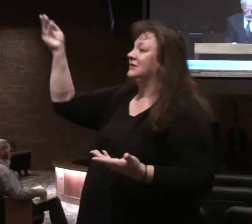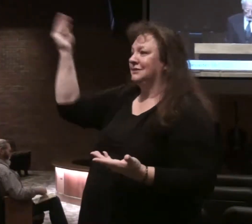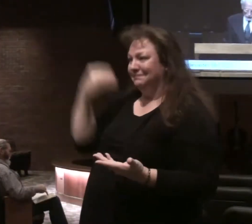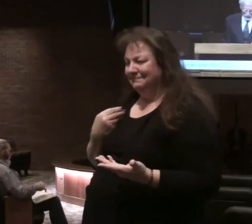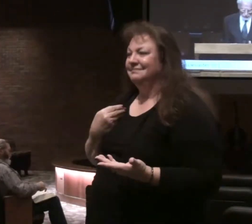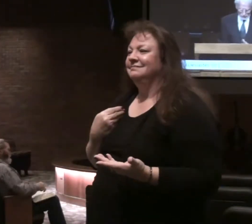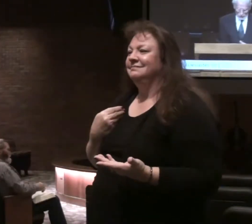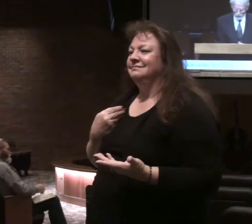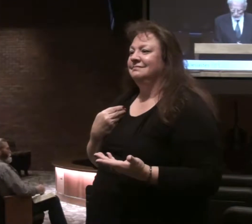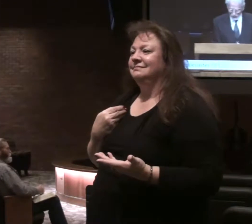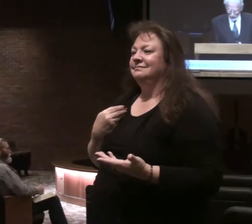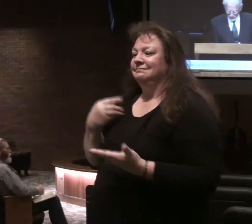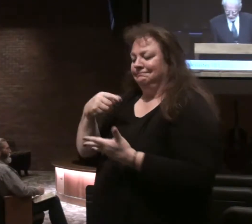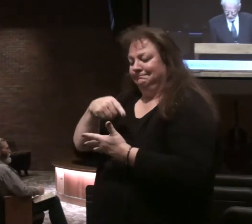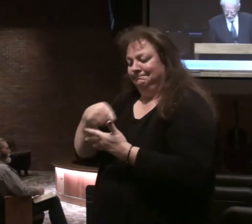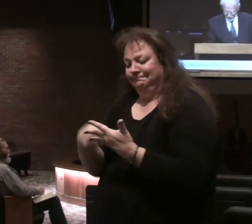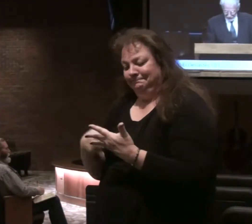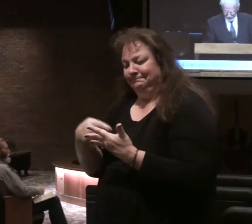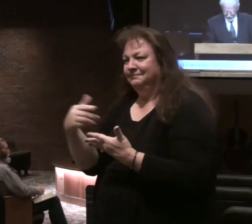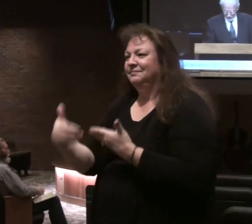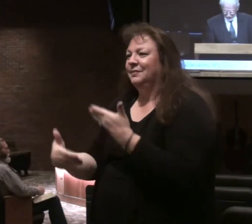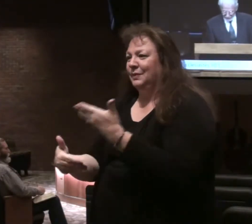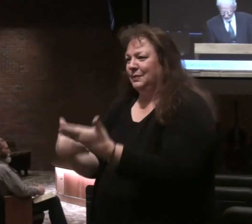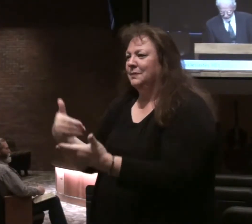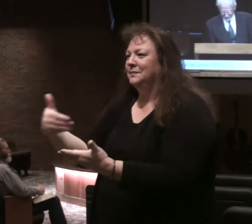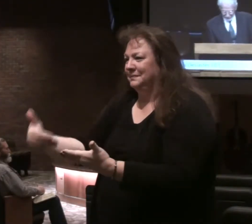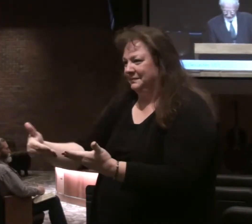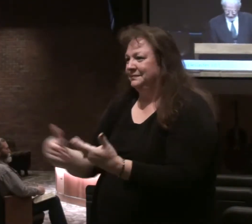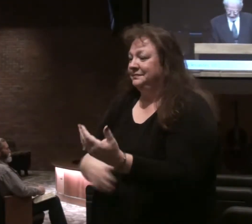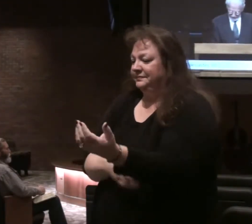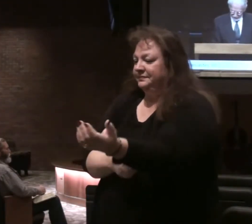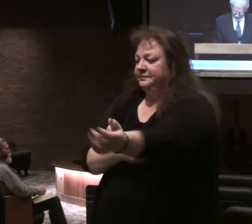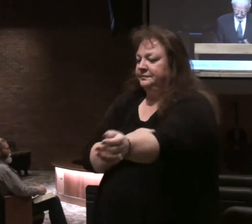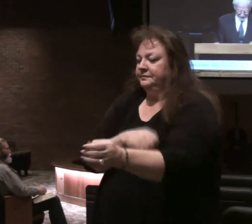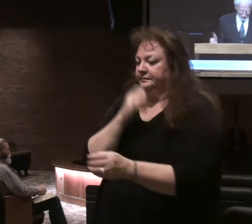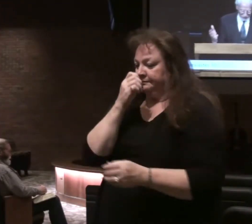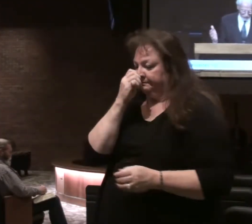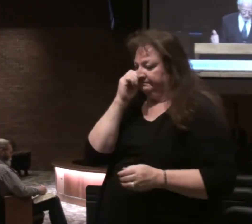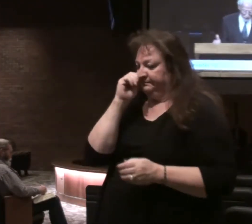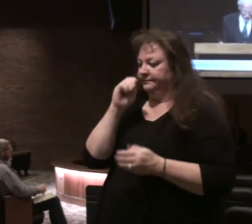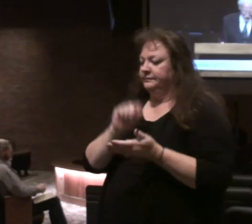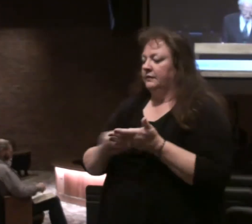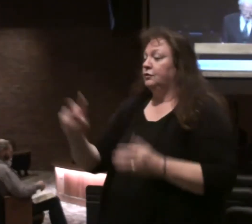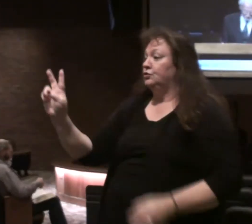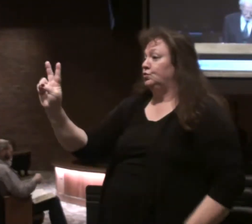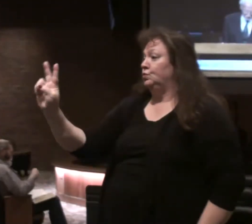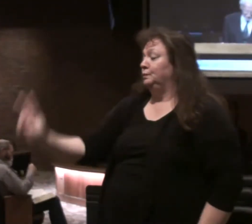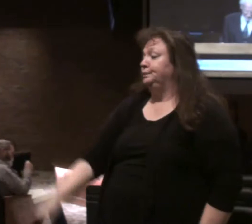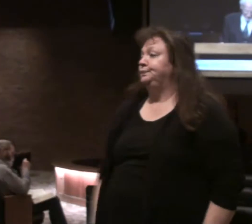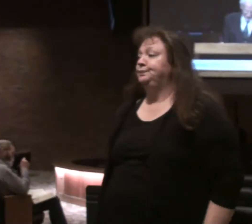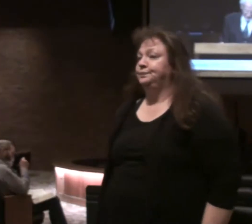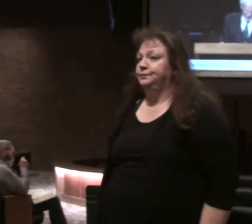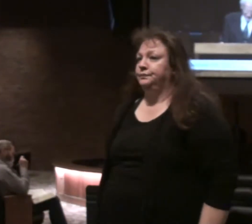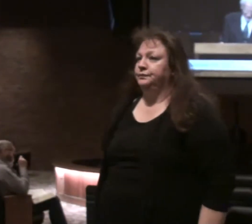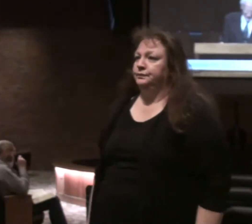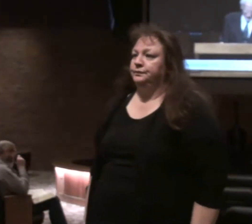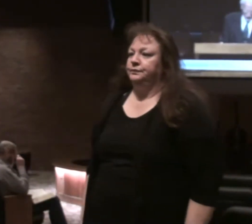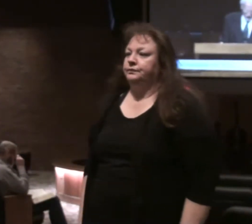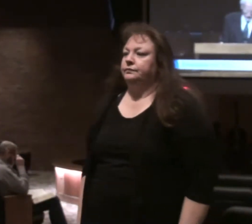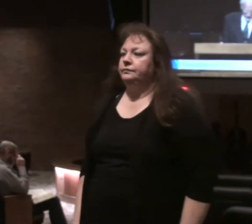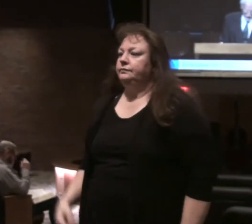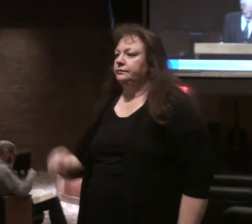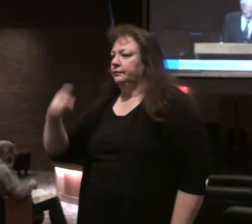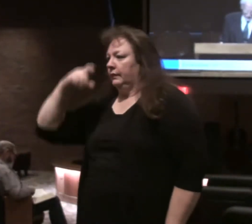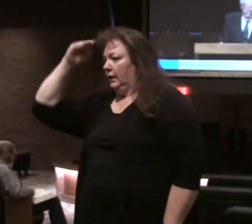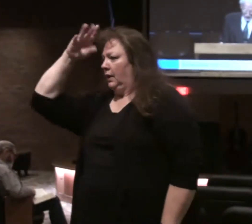and He's going to walk us through some of this step by step. Look at verse 2. A